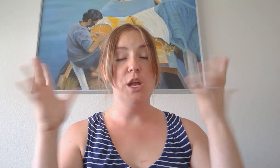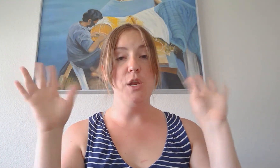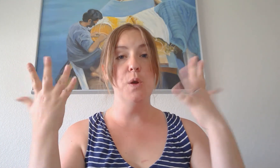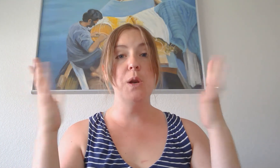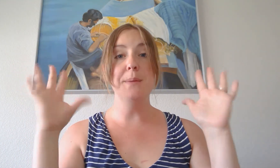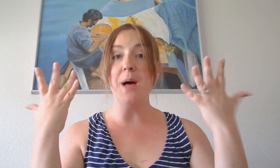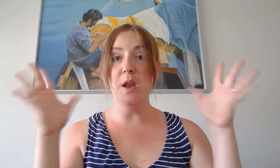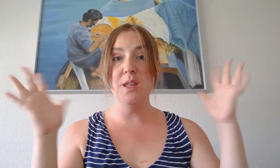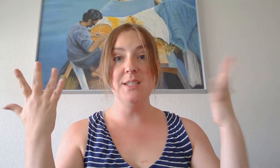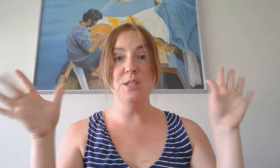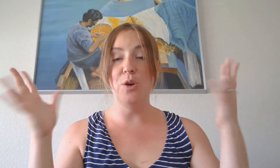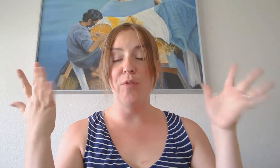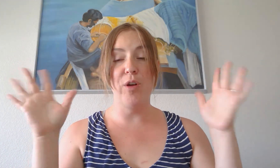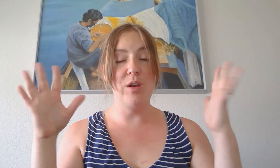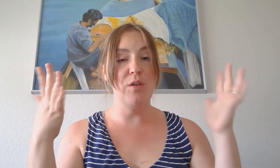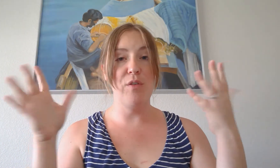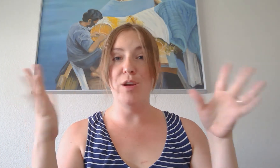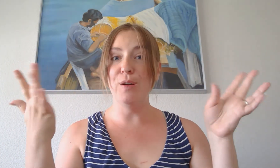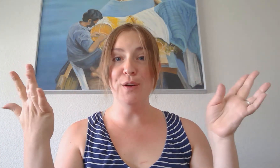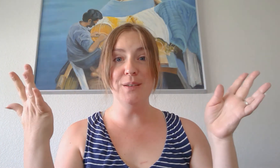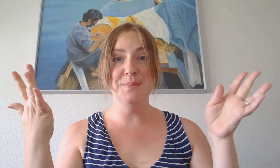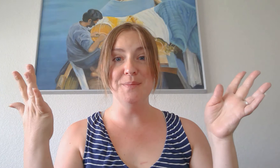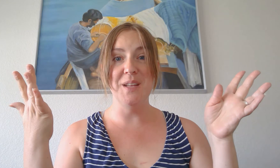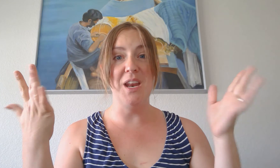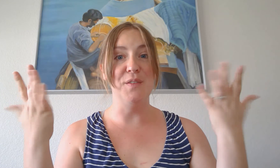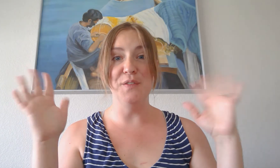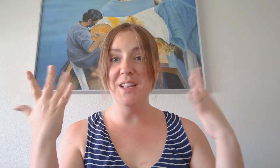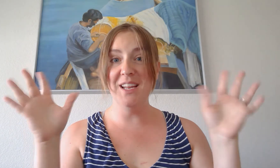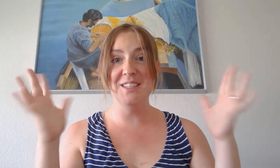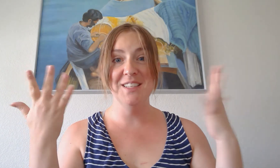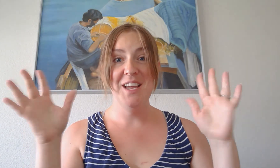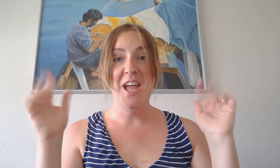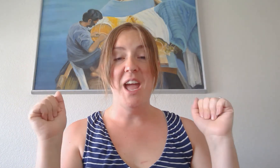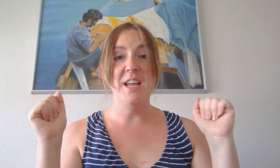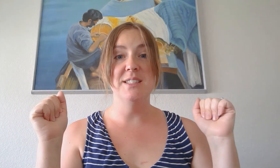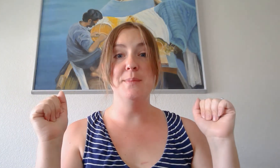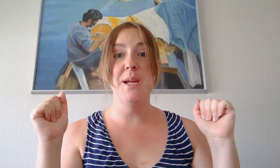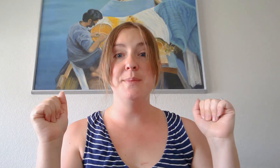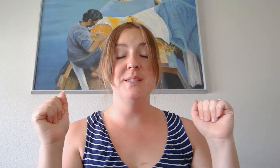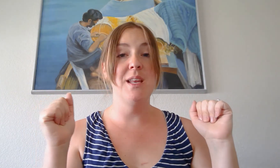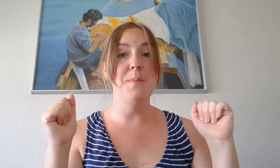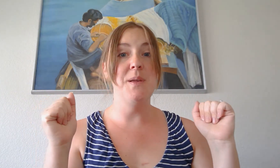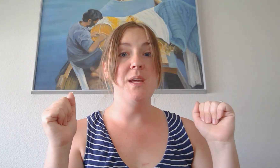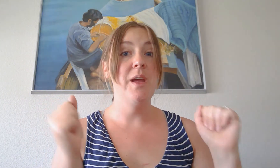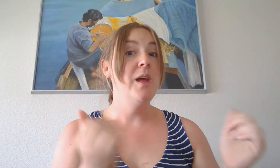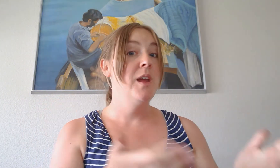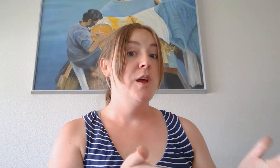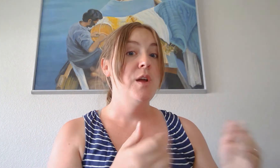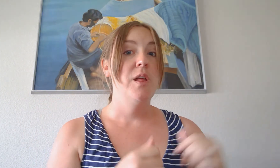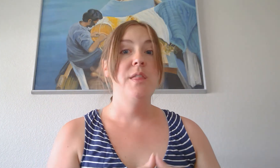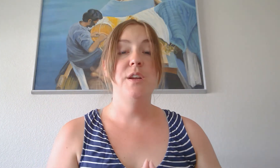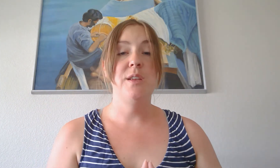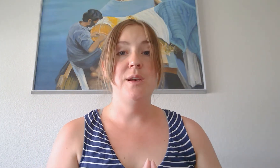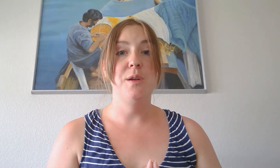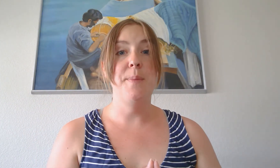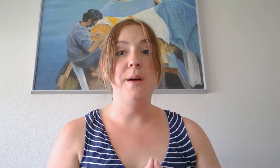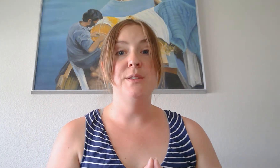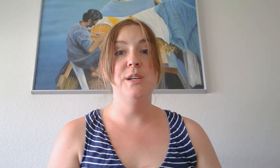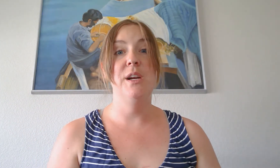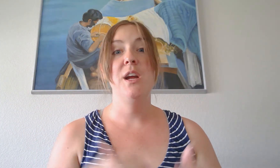you're gonna model this over and over and over at every feeding. And sometimes it's gonna be, they're done with their bouncer.